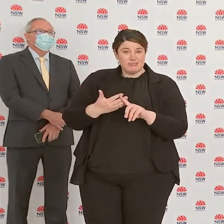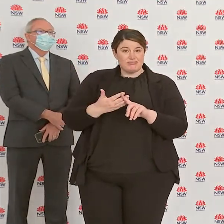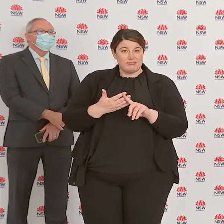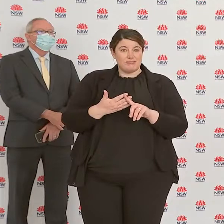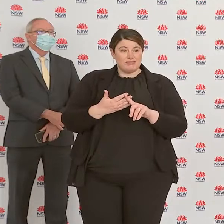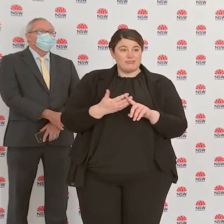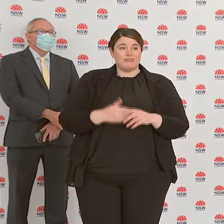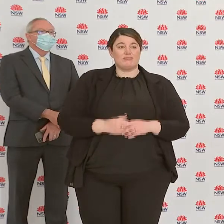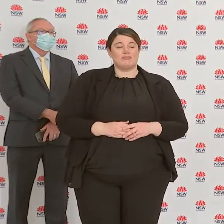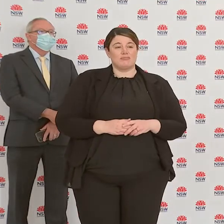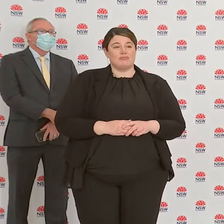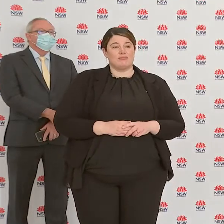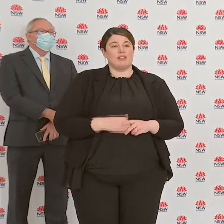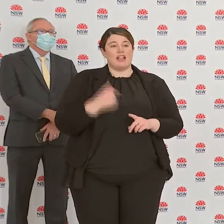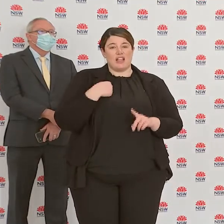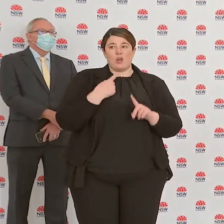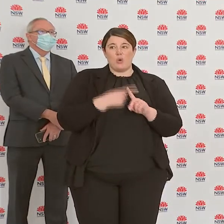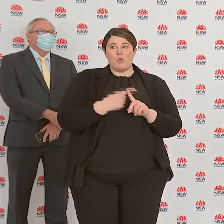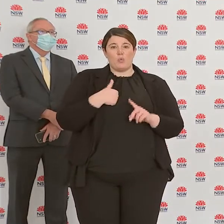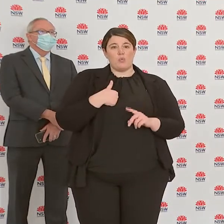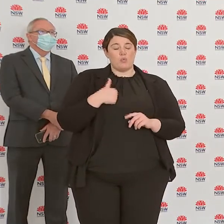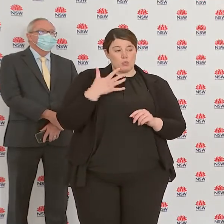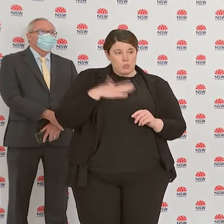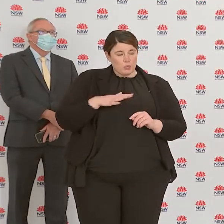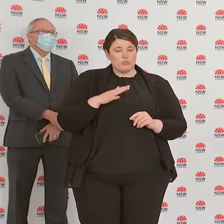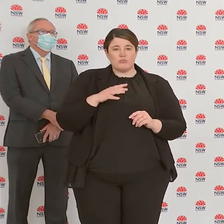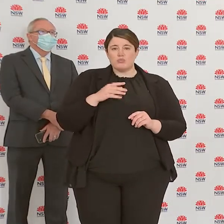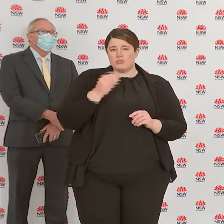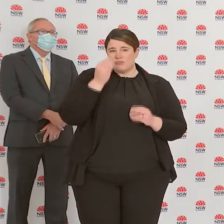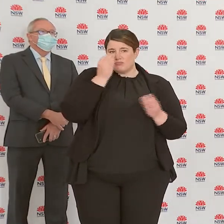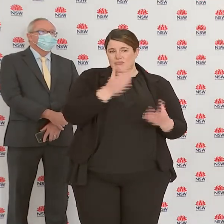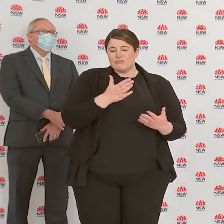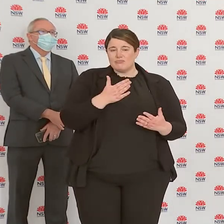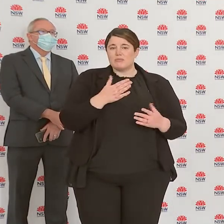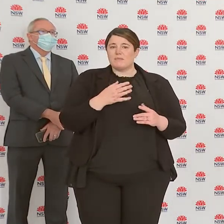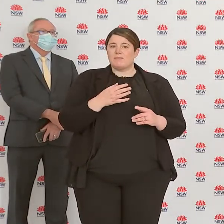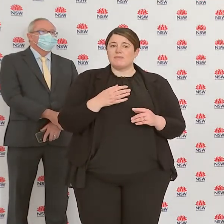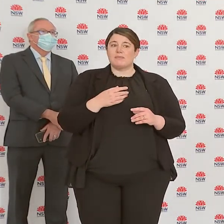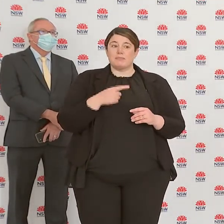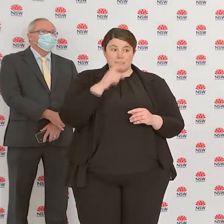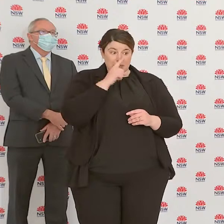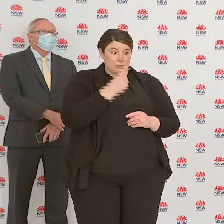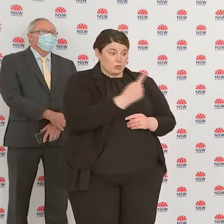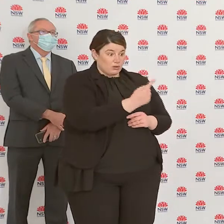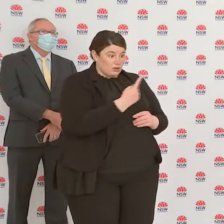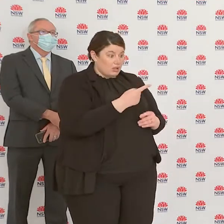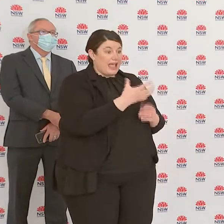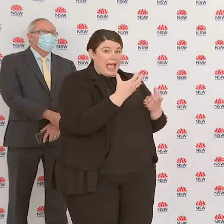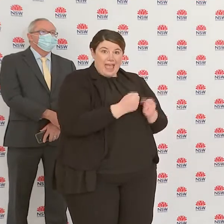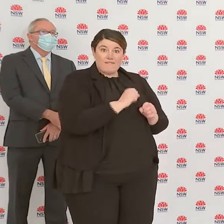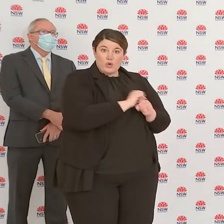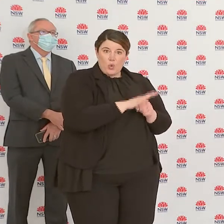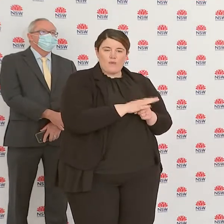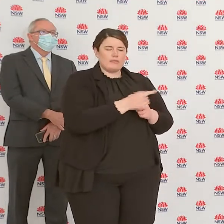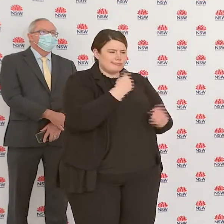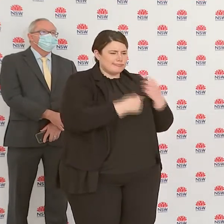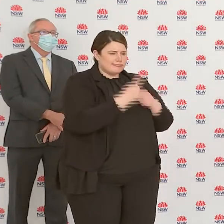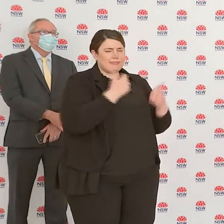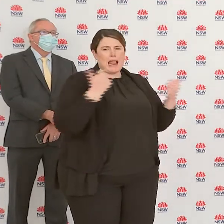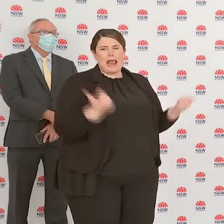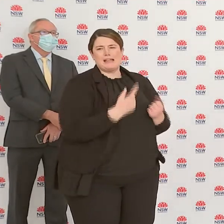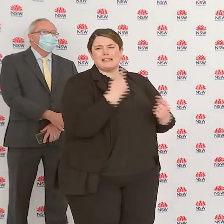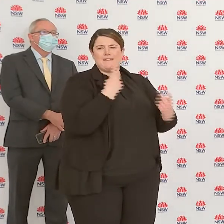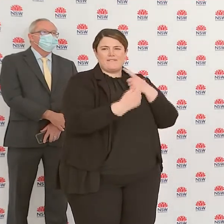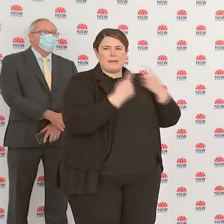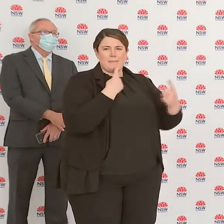the fact that the positive cases have been very forthcoming with their information and really quite